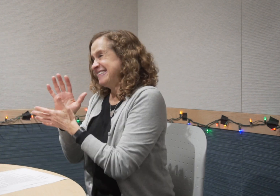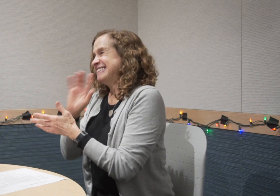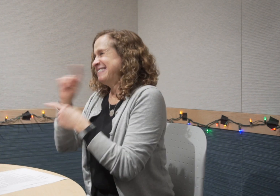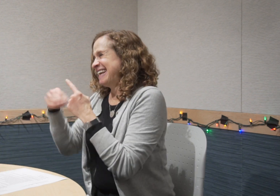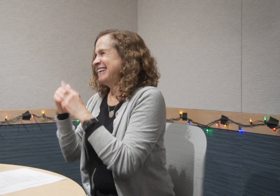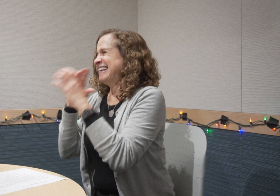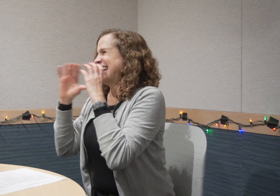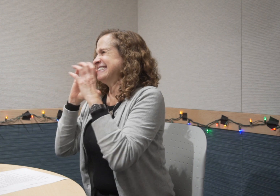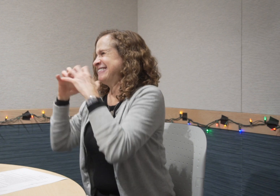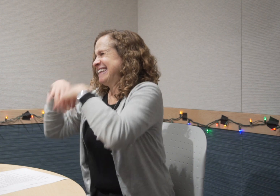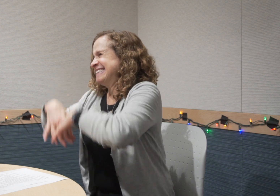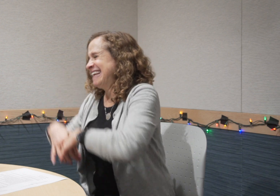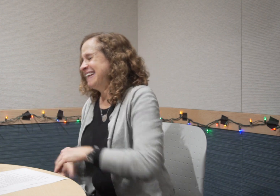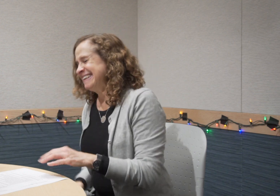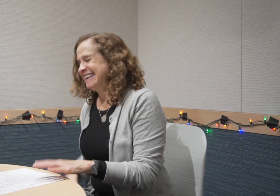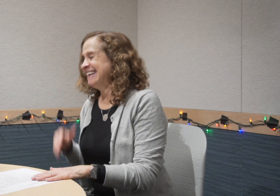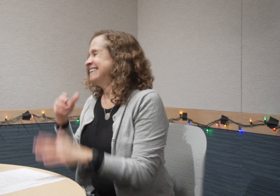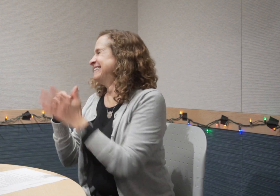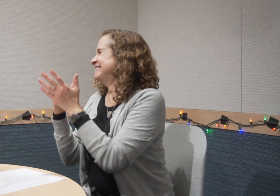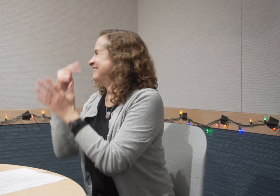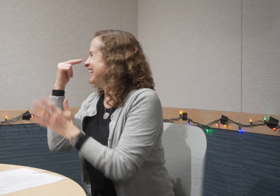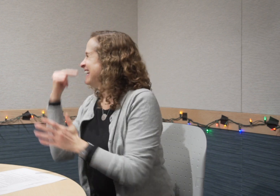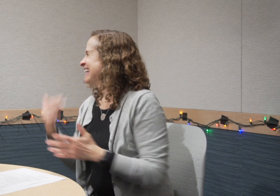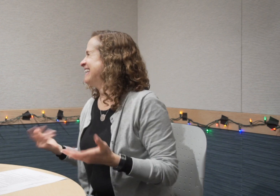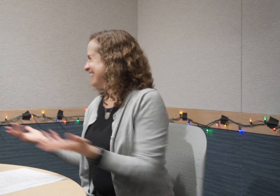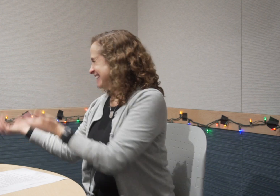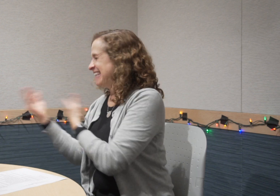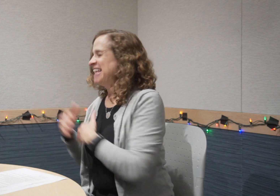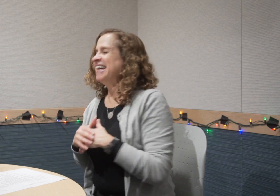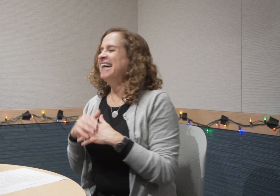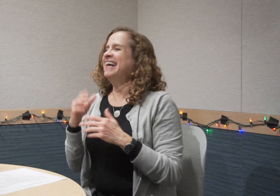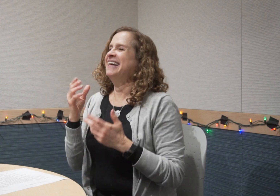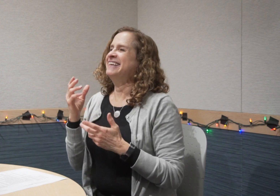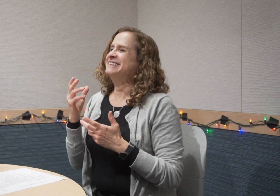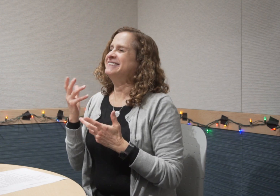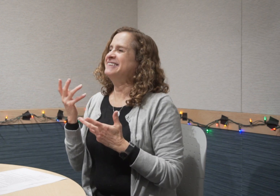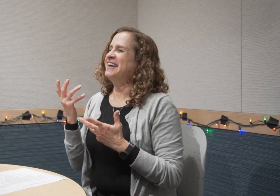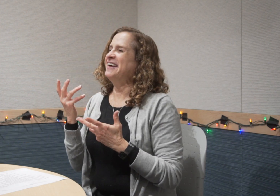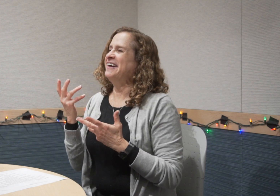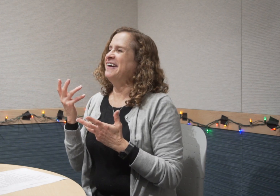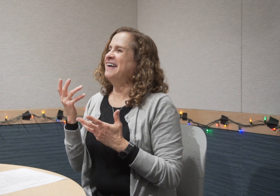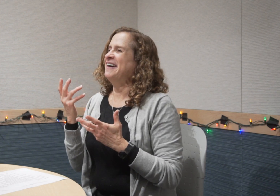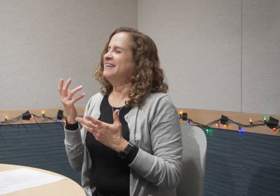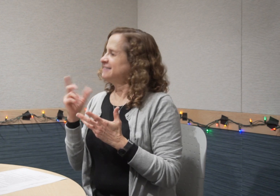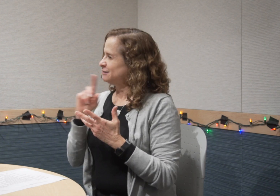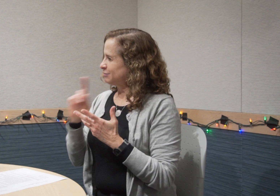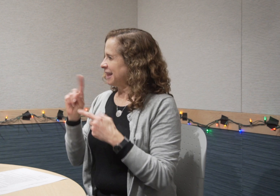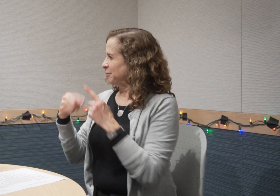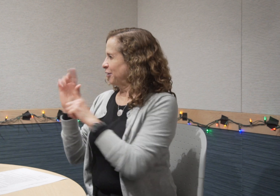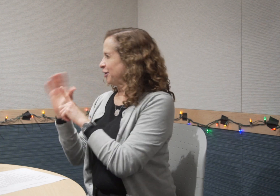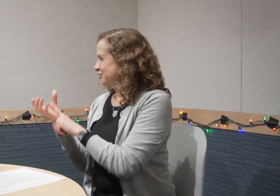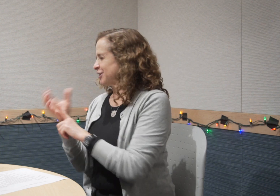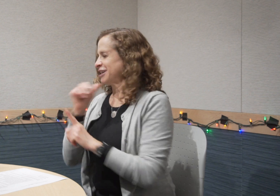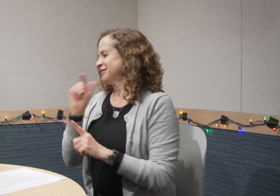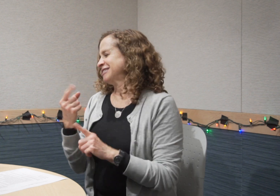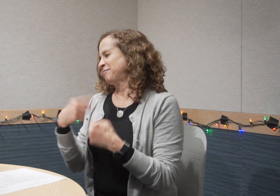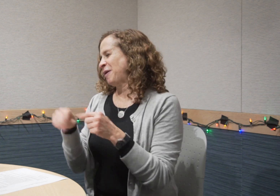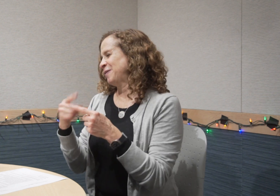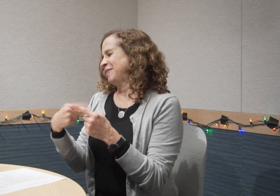there's cross-cultural miscommunications and breakdowns that are humorous. They can be very humorous. So it's really about culture